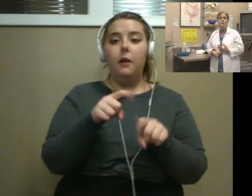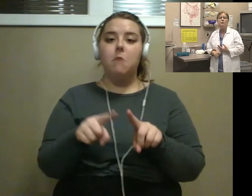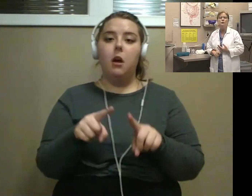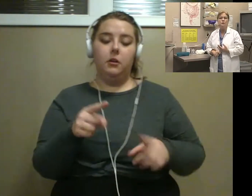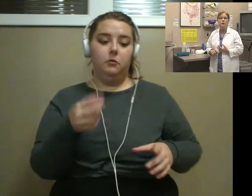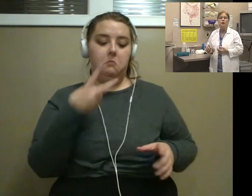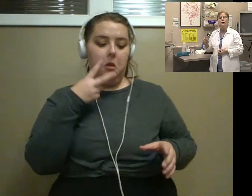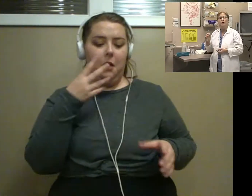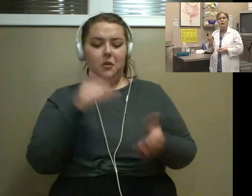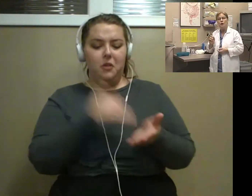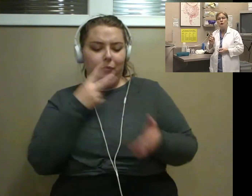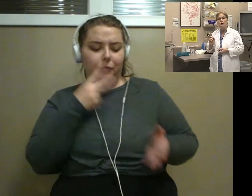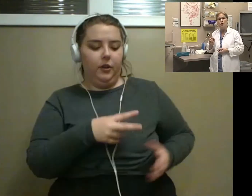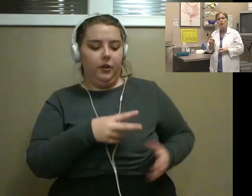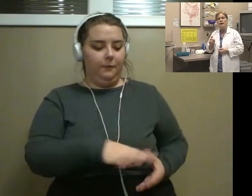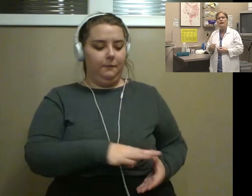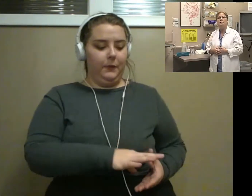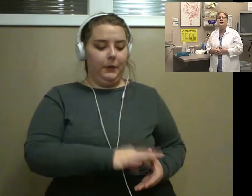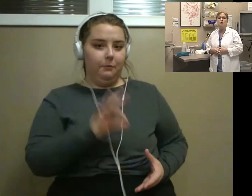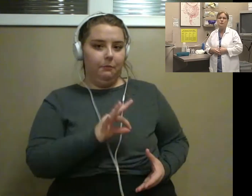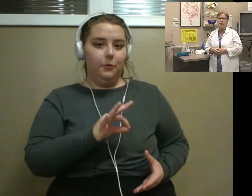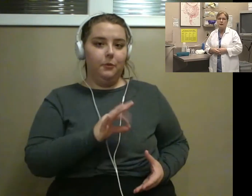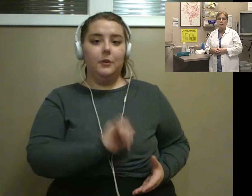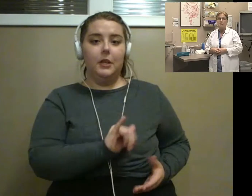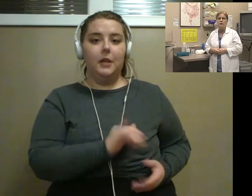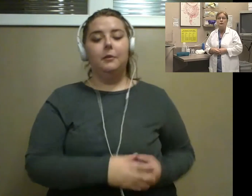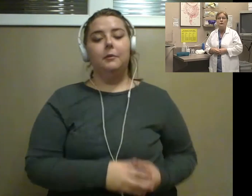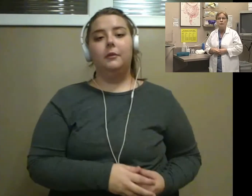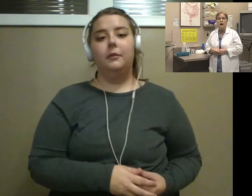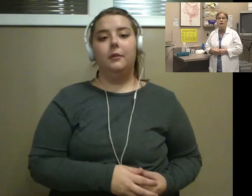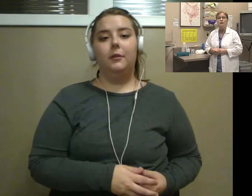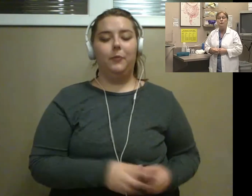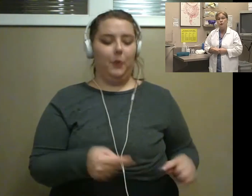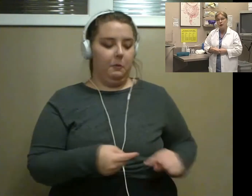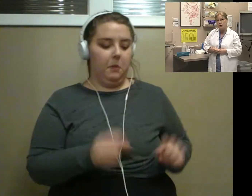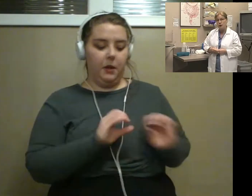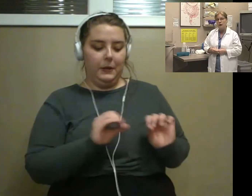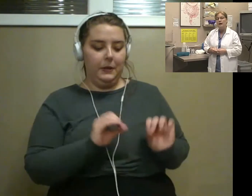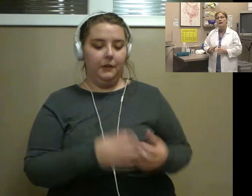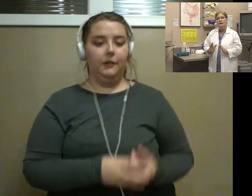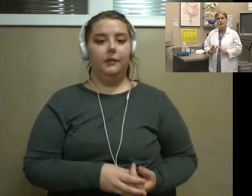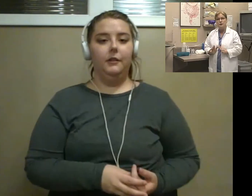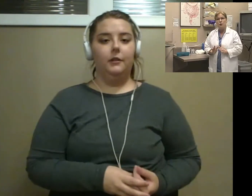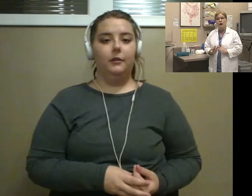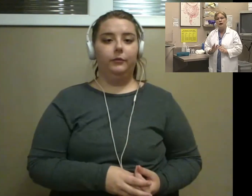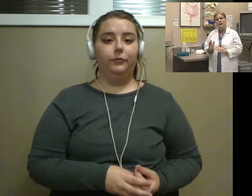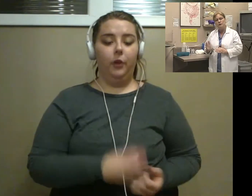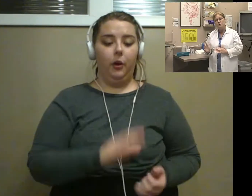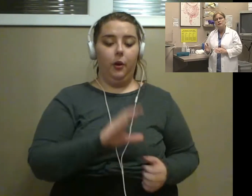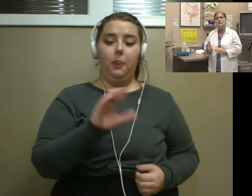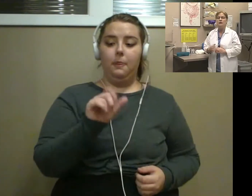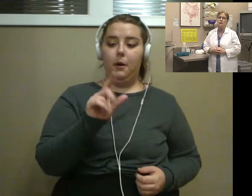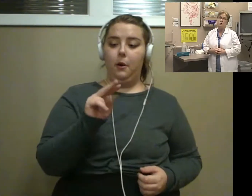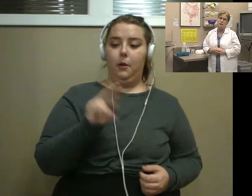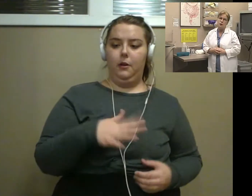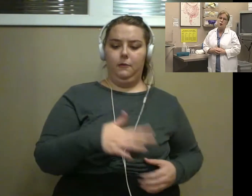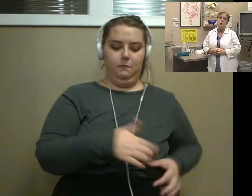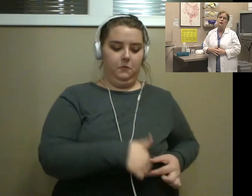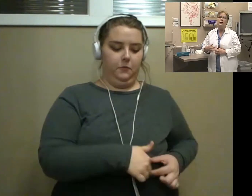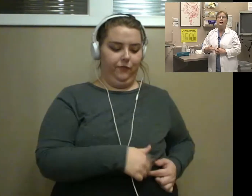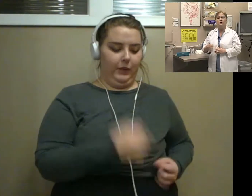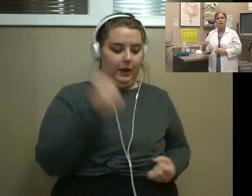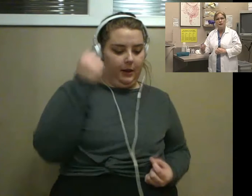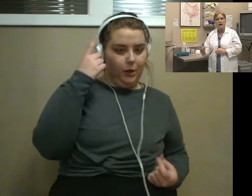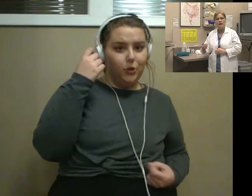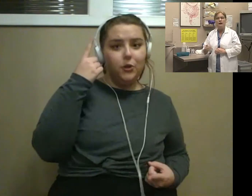involved in this removal. The colon only has the nerve endings that respond to pressure. That's why any of the sensations in the